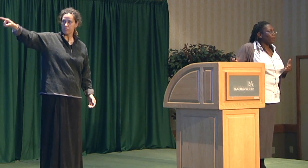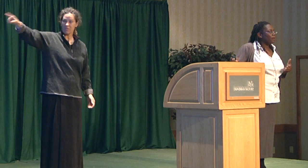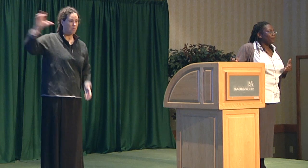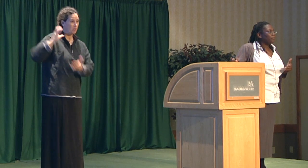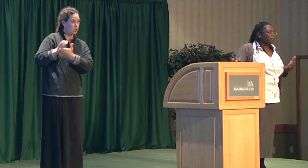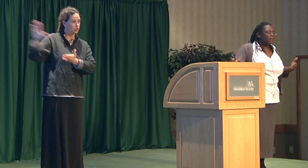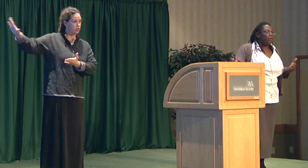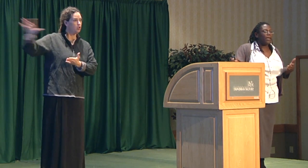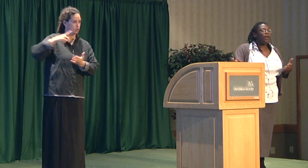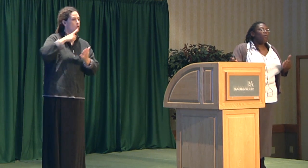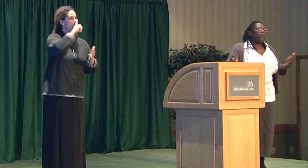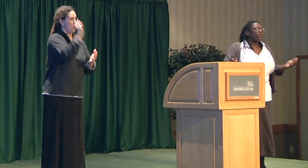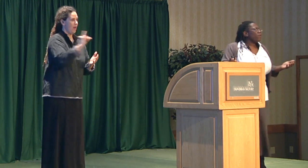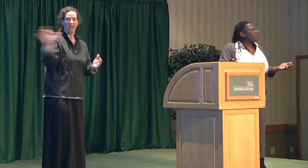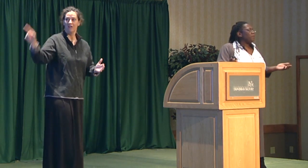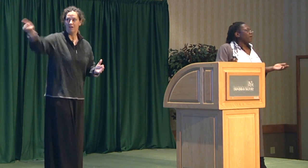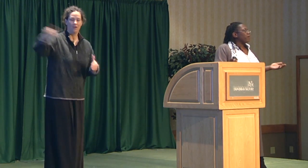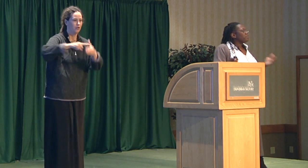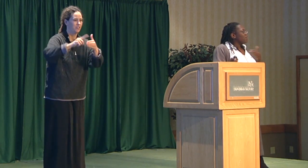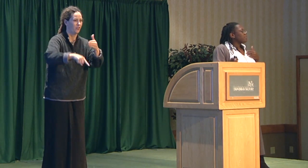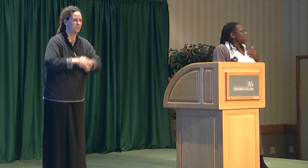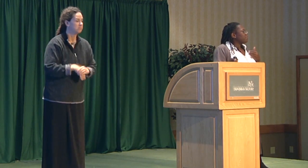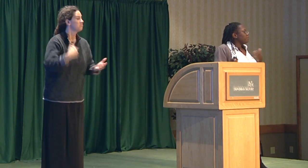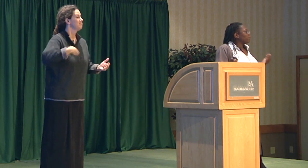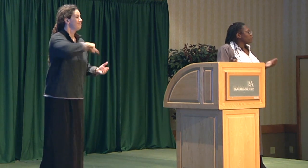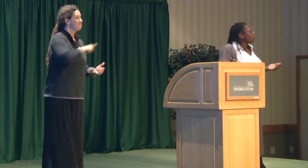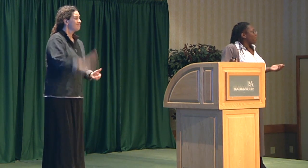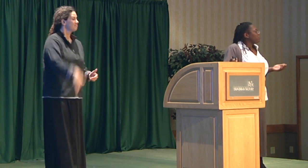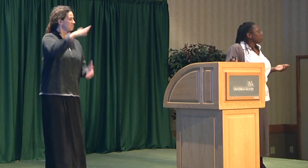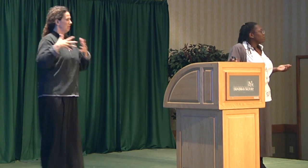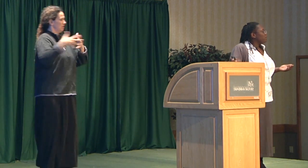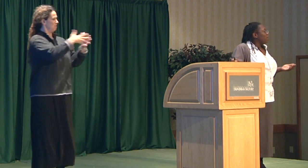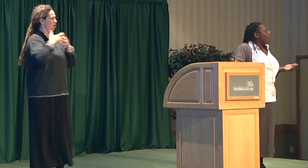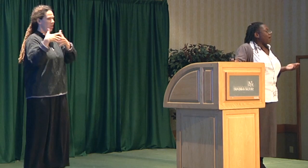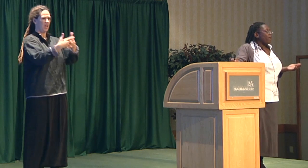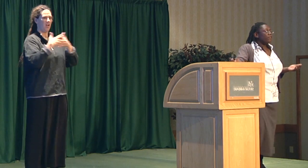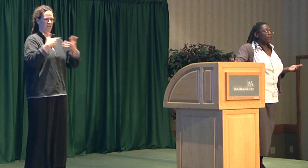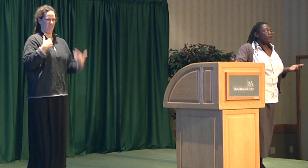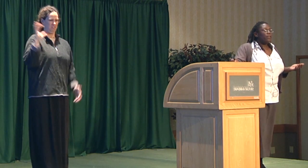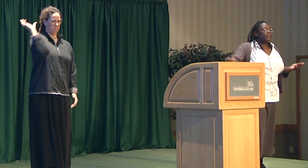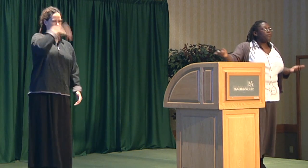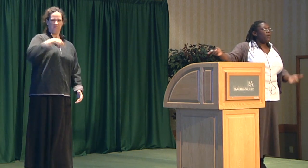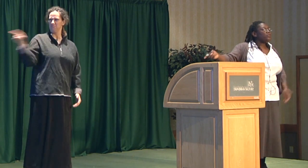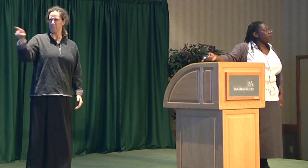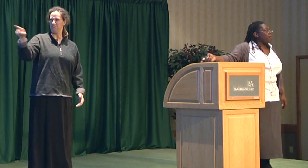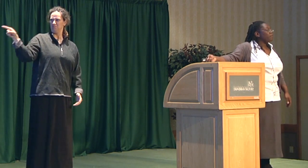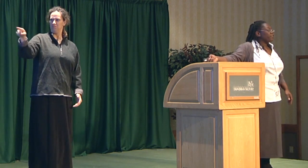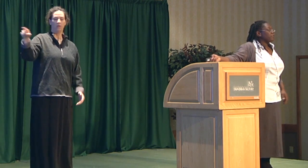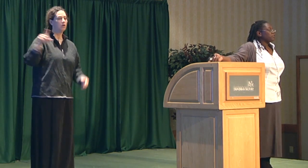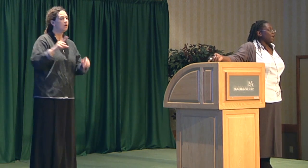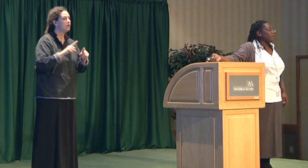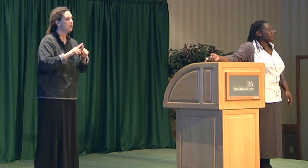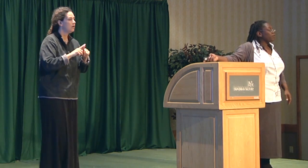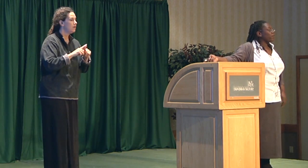healing. Okay, well, we've grown up in America, and to us that might seem a little strange. However, this posed a problem